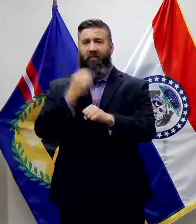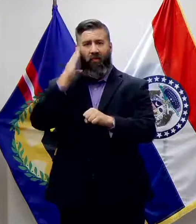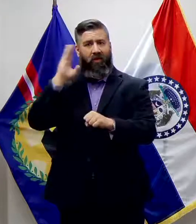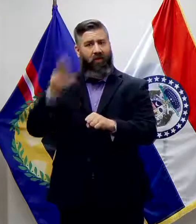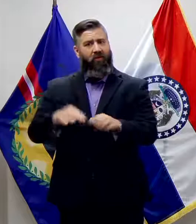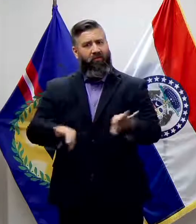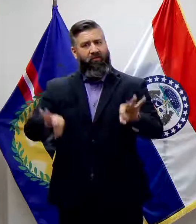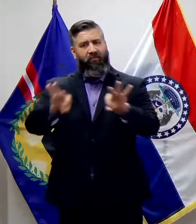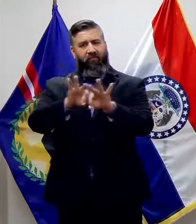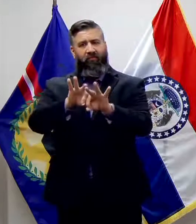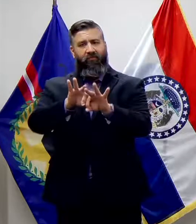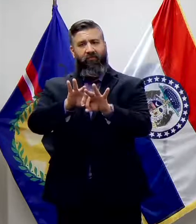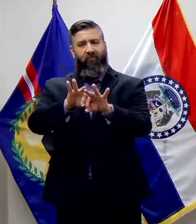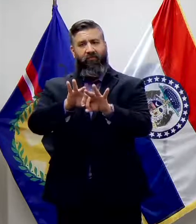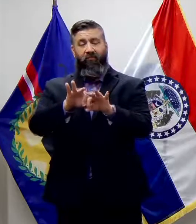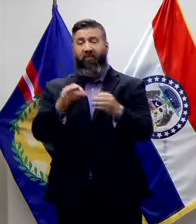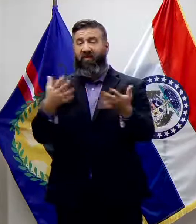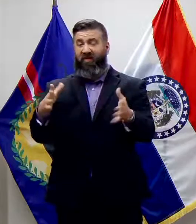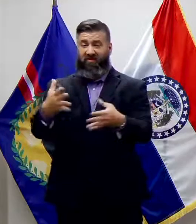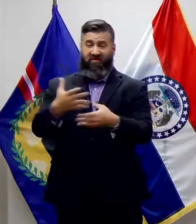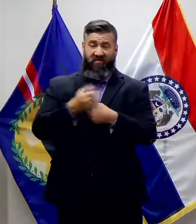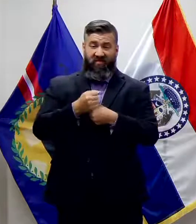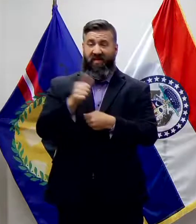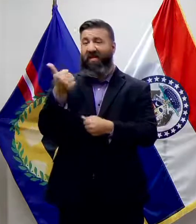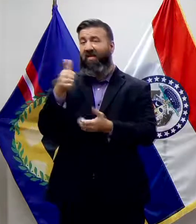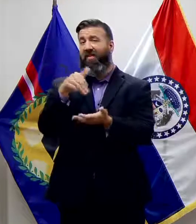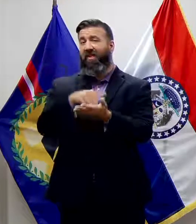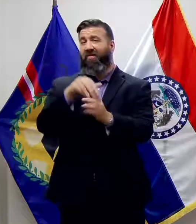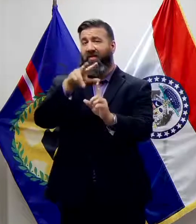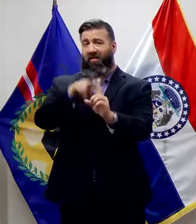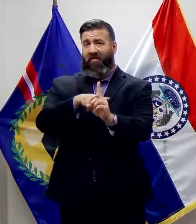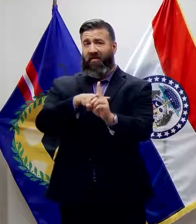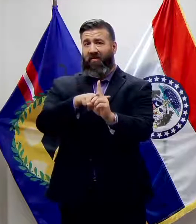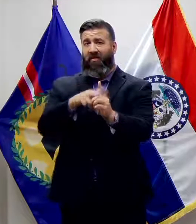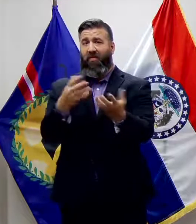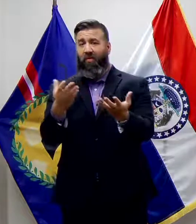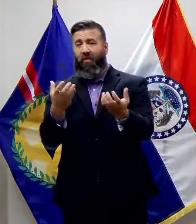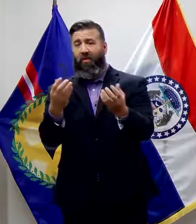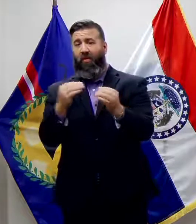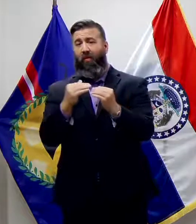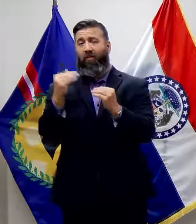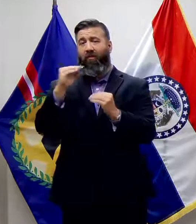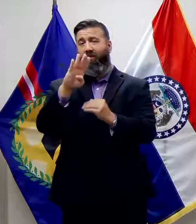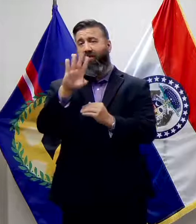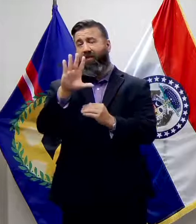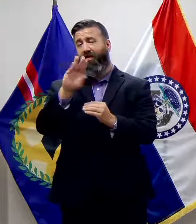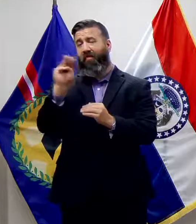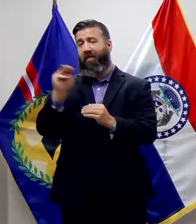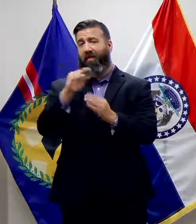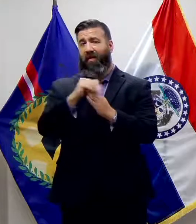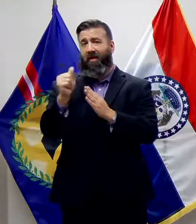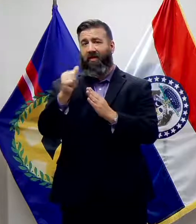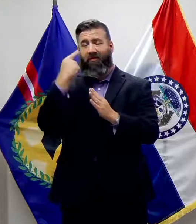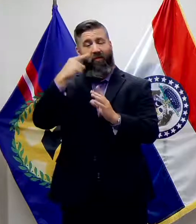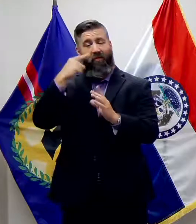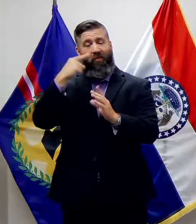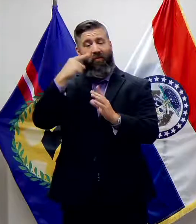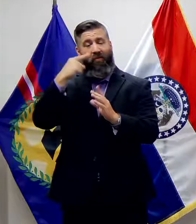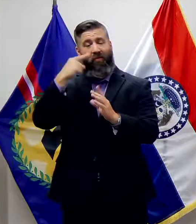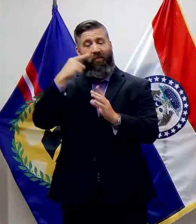We have received over 10,000 applications seeking more than $45 million in rental assistance, which is more than what we